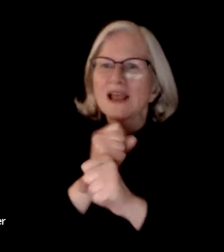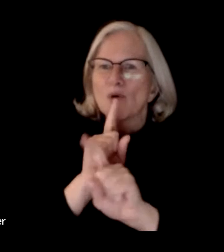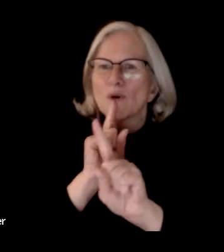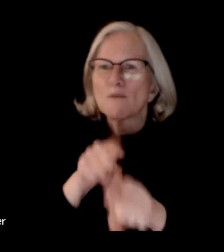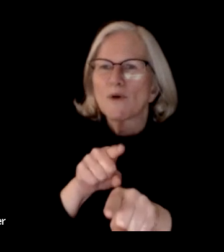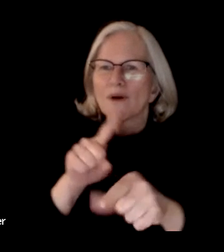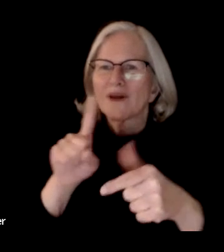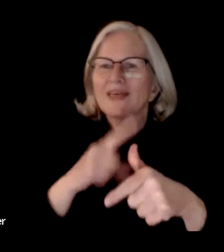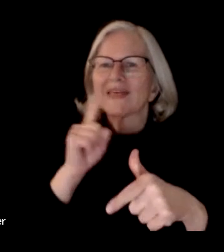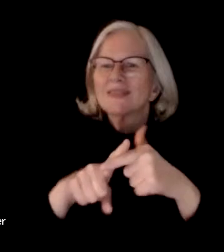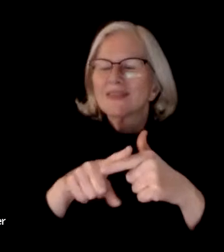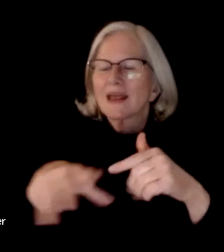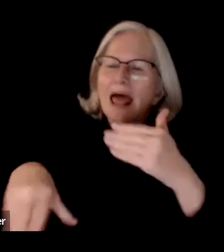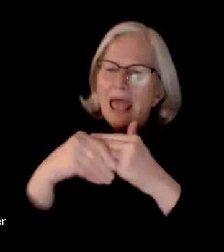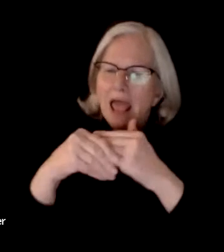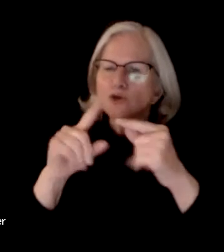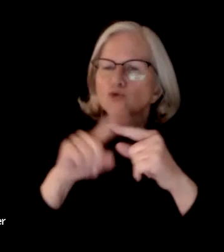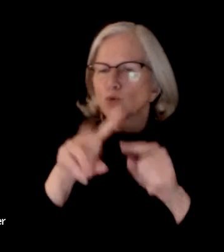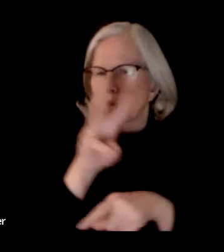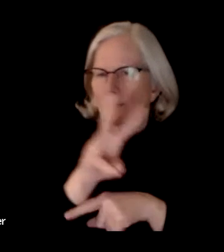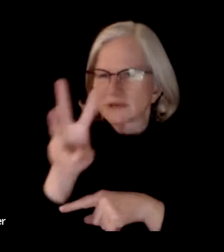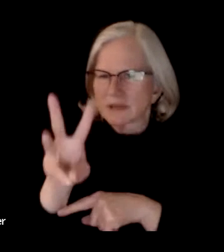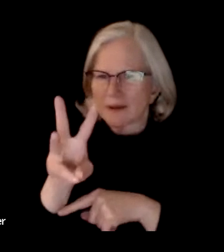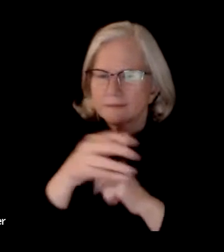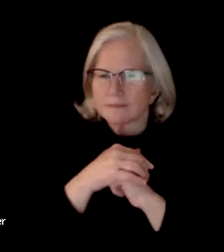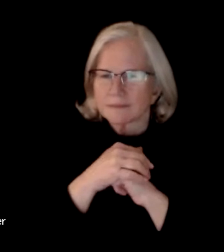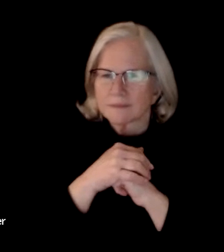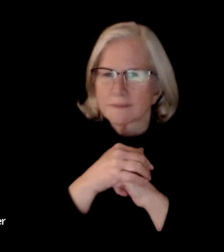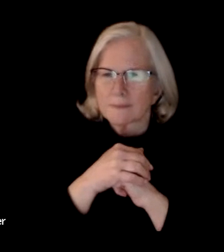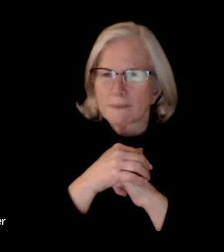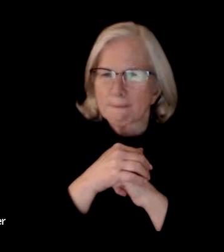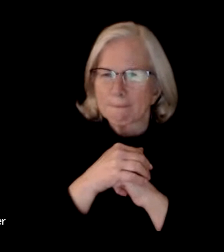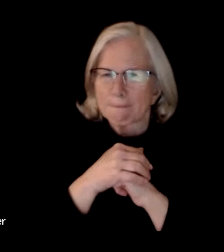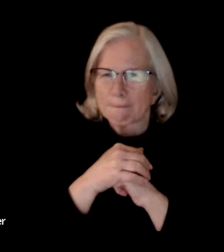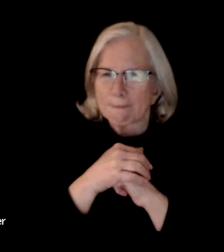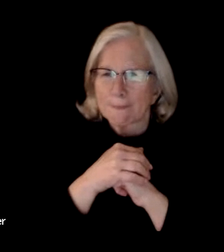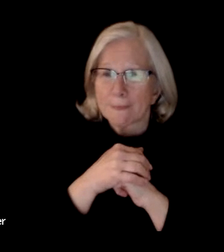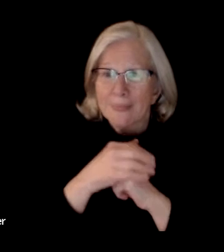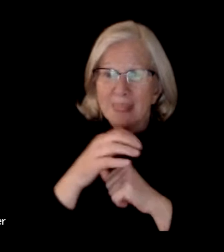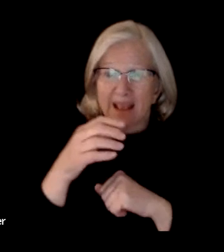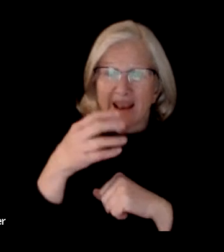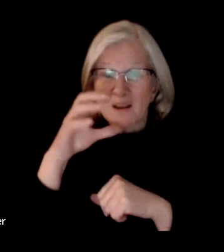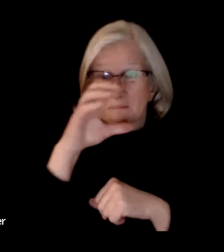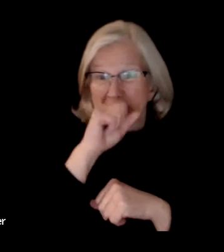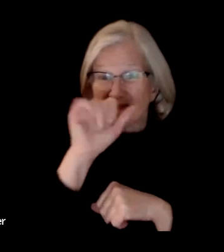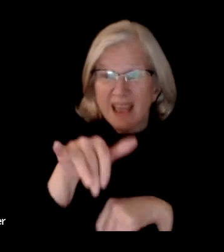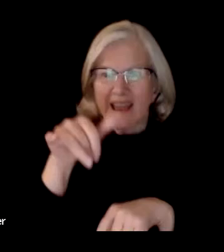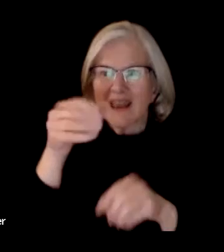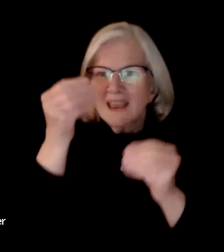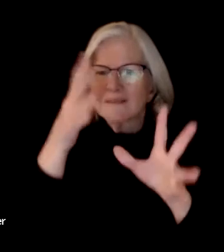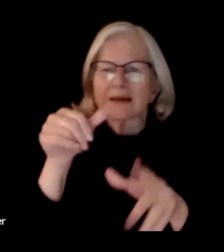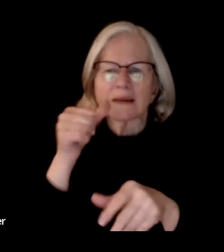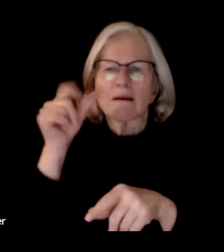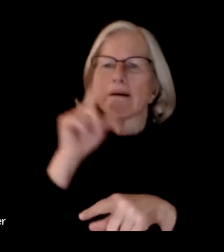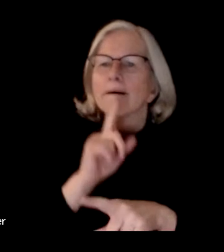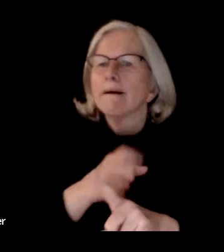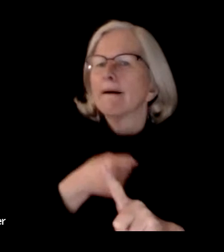website. So having missed this data does not really impact our case